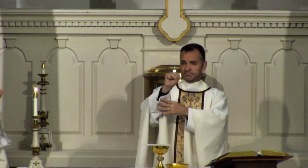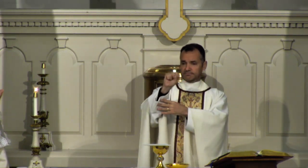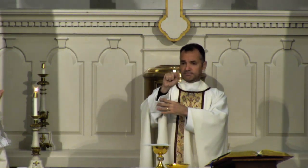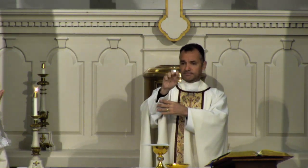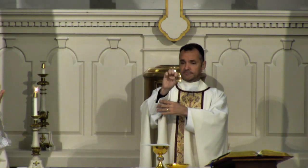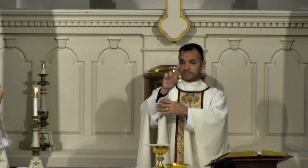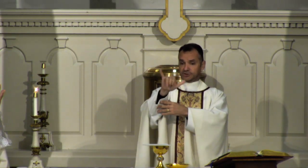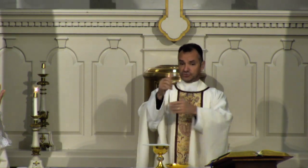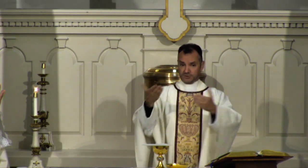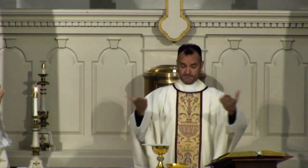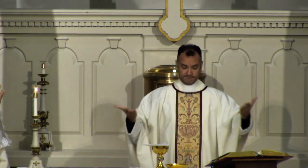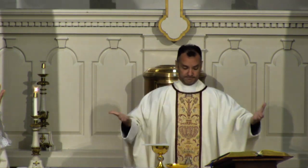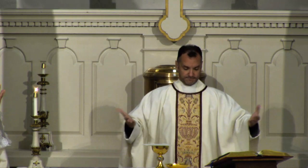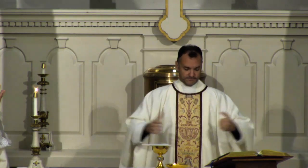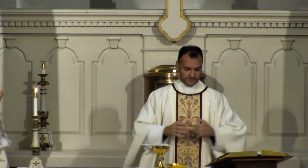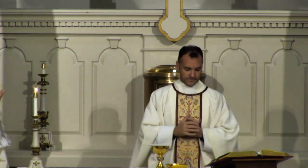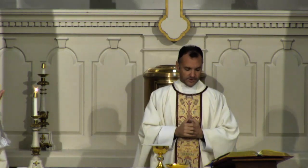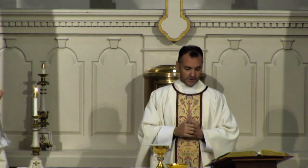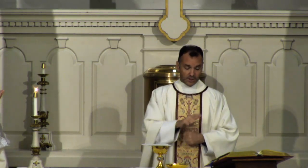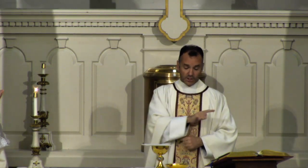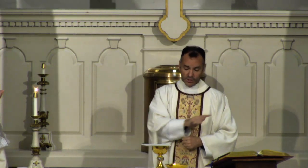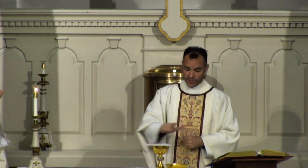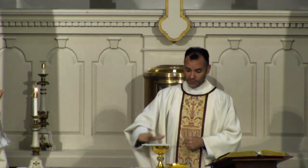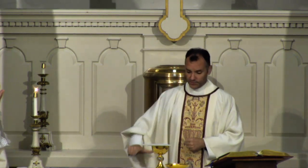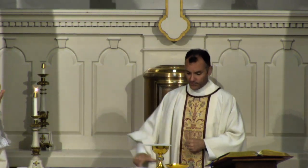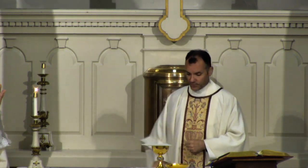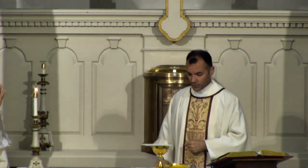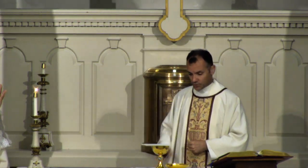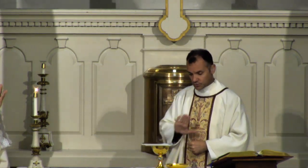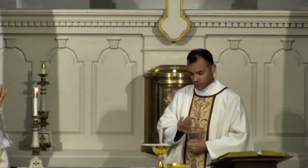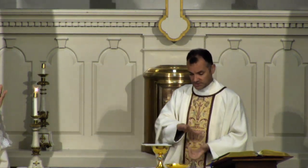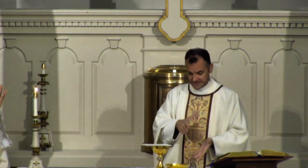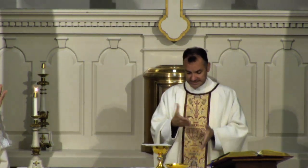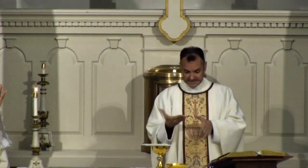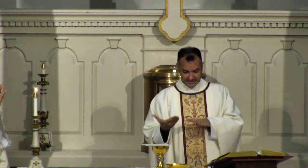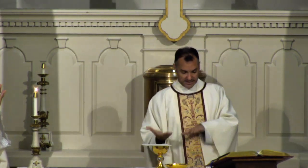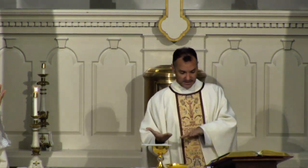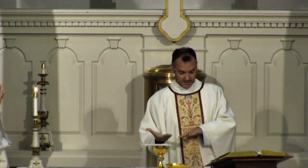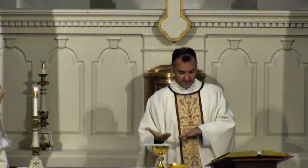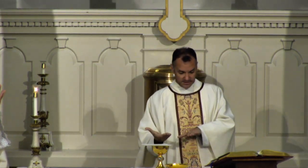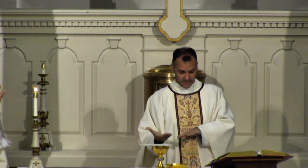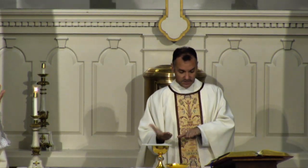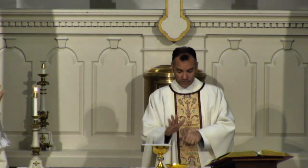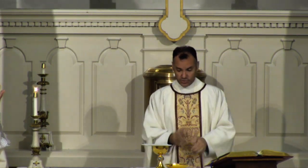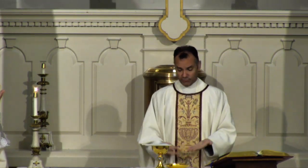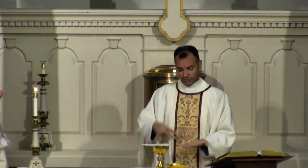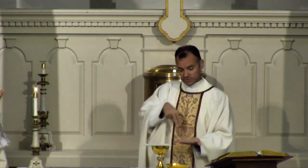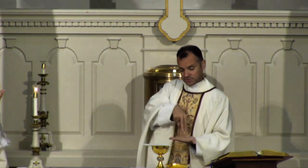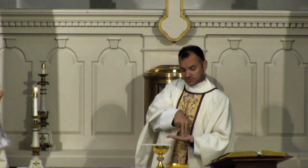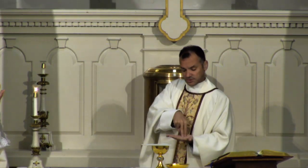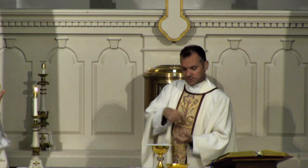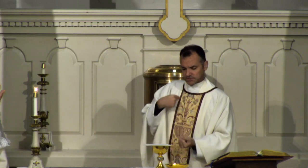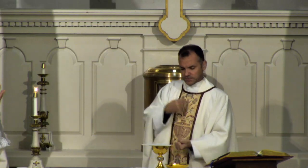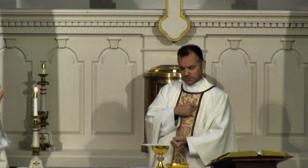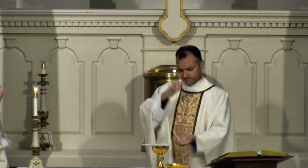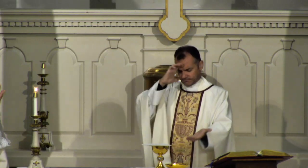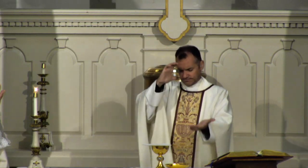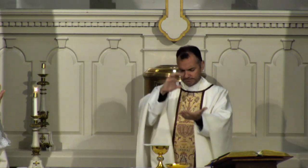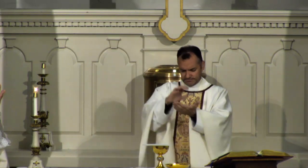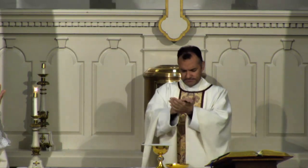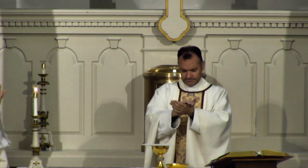The mystery of faith. We proclaim your death, O Lord, and profess